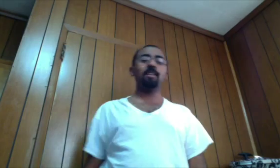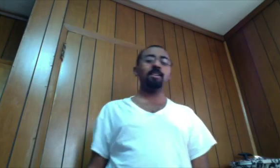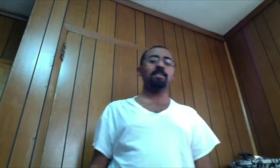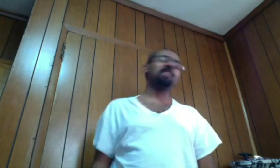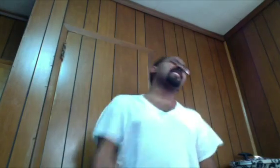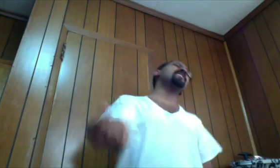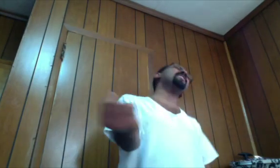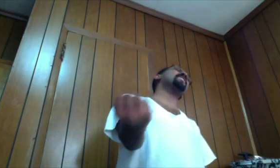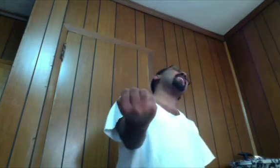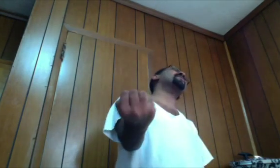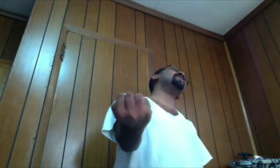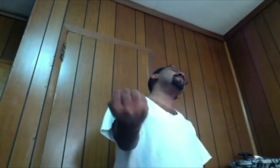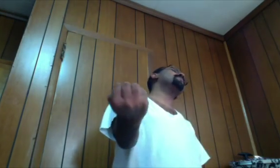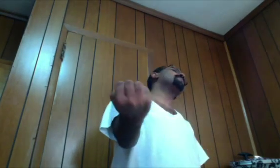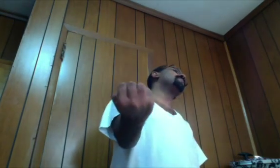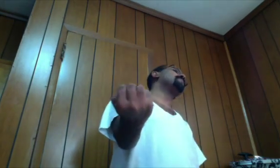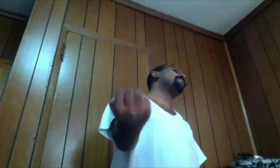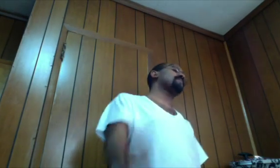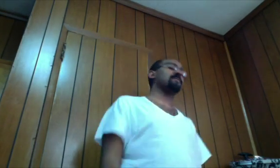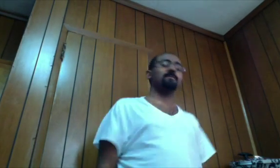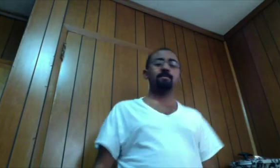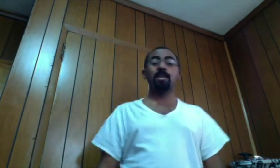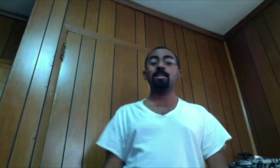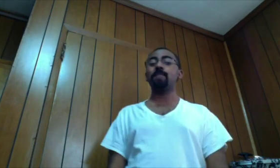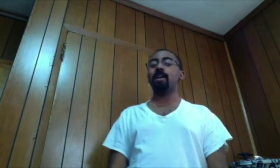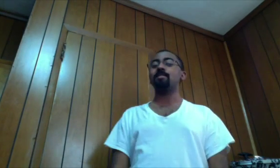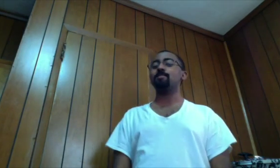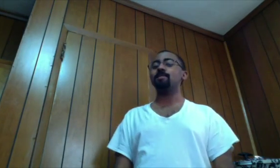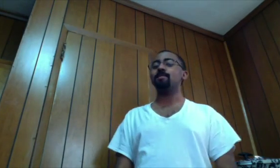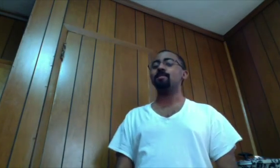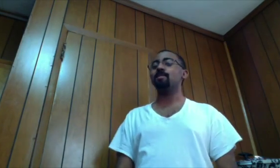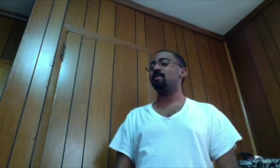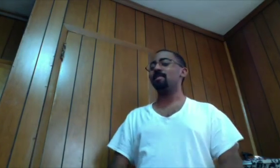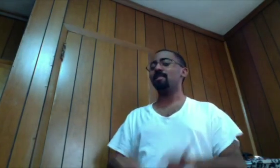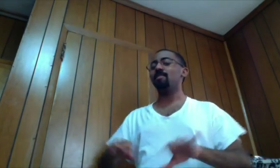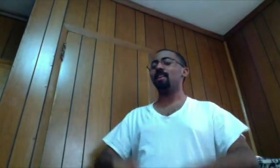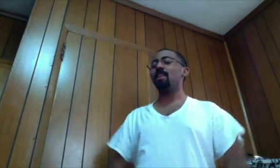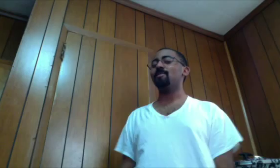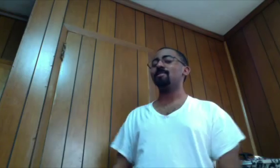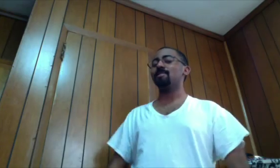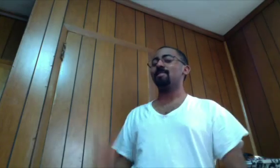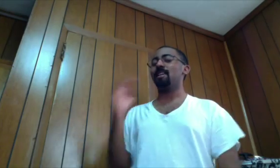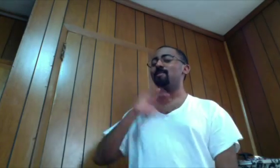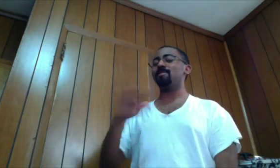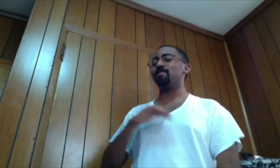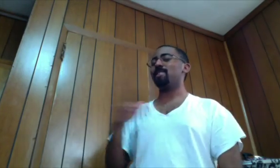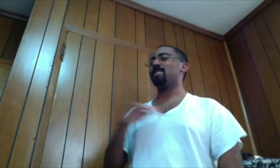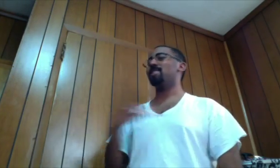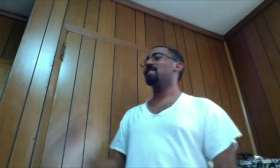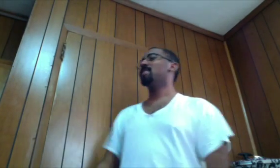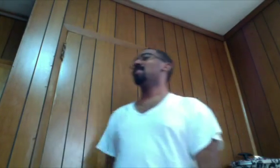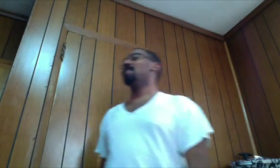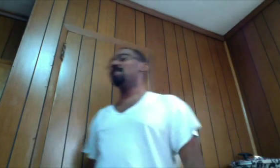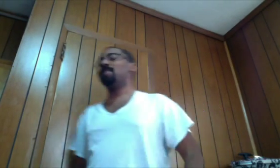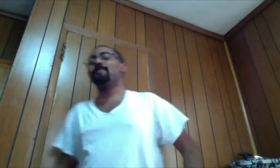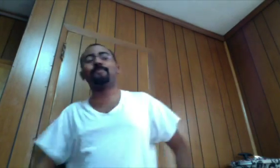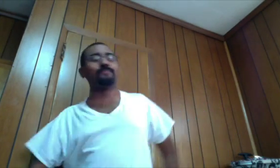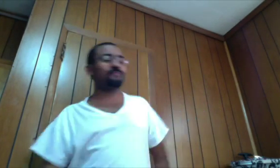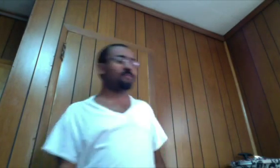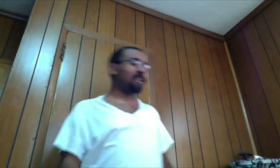is. He's an Akatsuki! Watch him actually be a villain. If that happens, I'm gonna lose my shit.